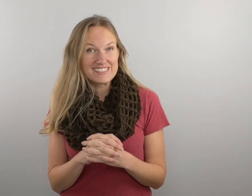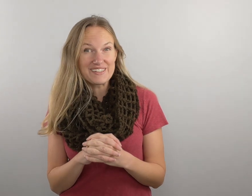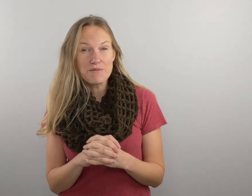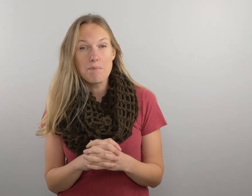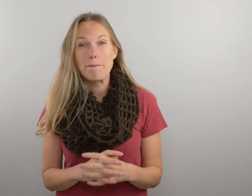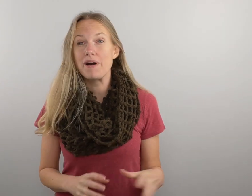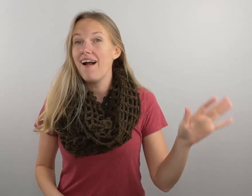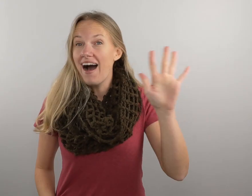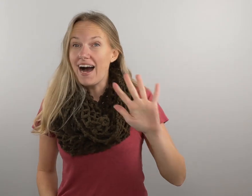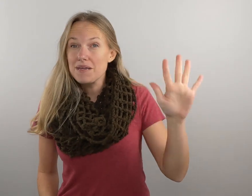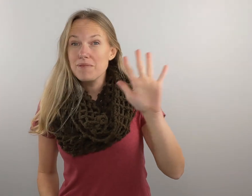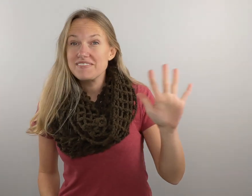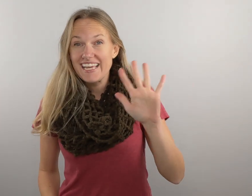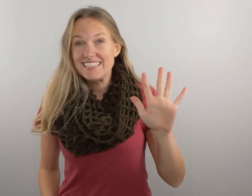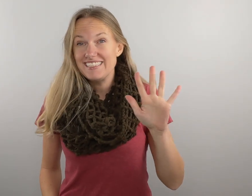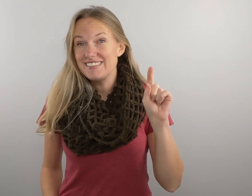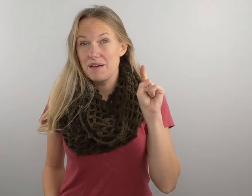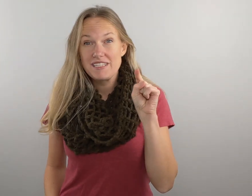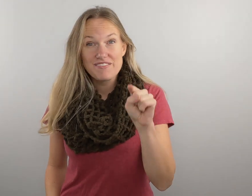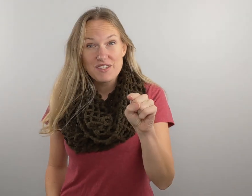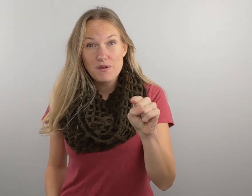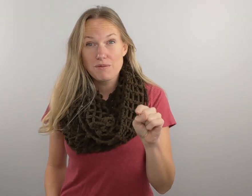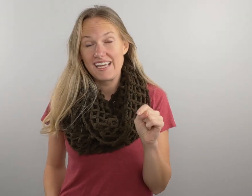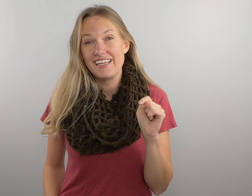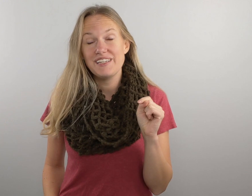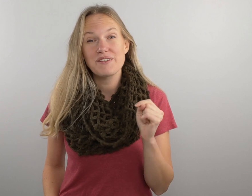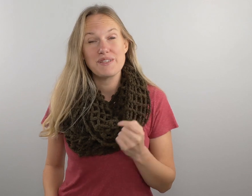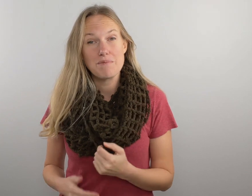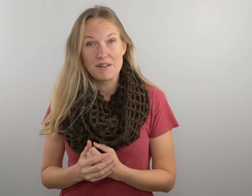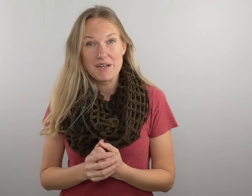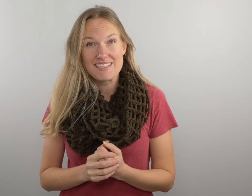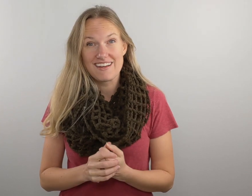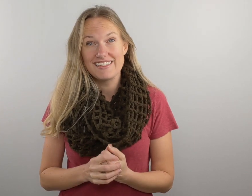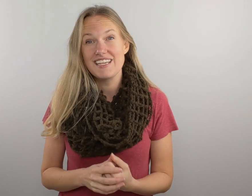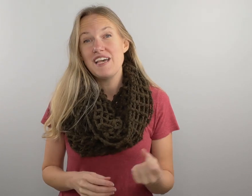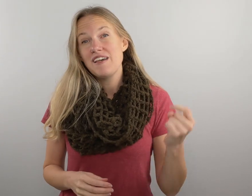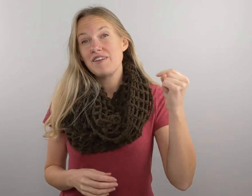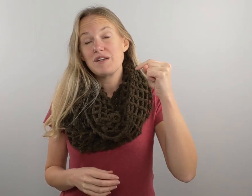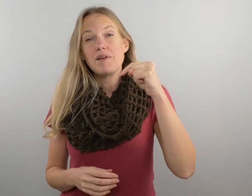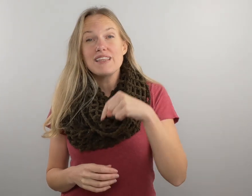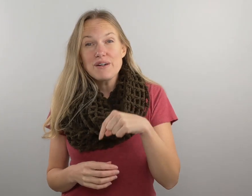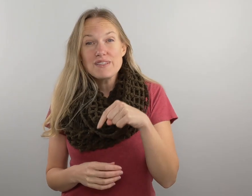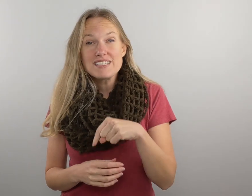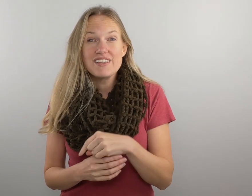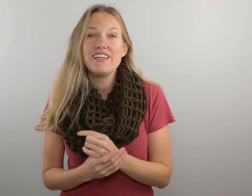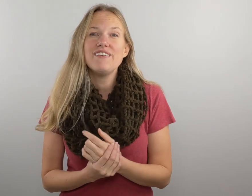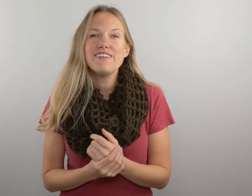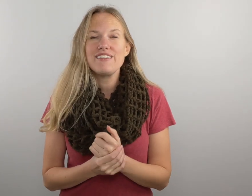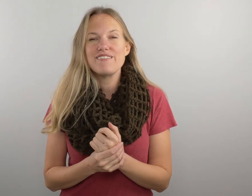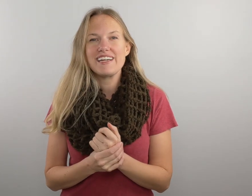started, remember, I am left-handed, so that means if you are right-handed, you're going to mirror my signs. If you look below this video, you can find a